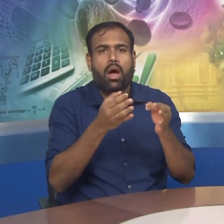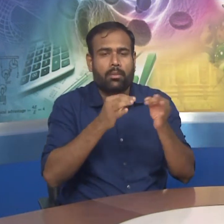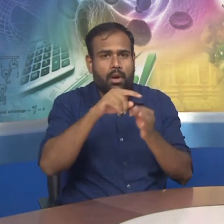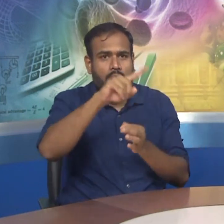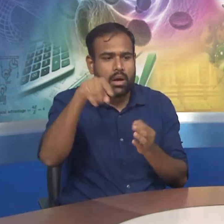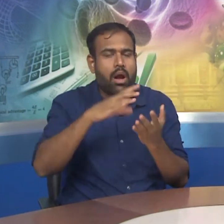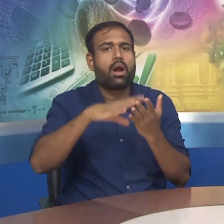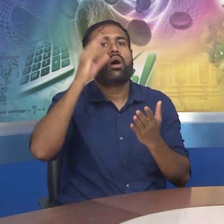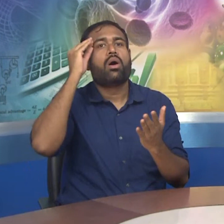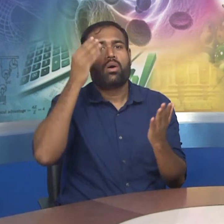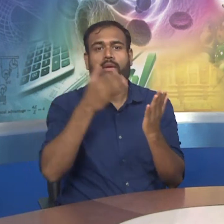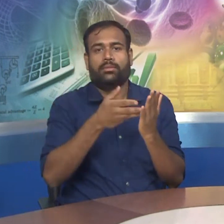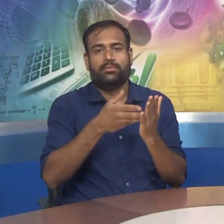and